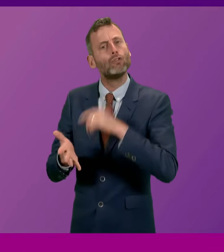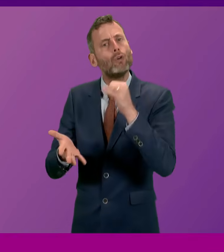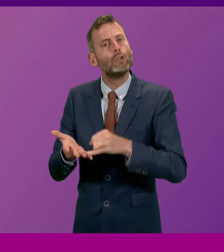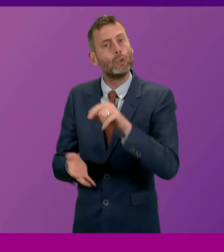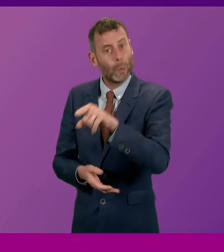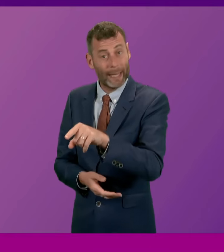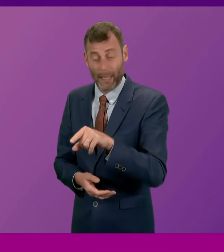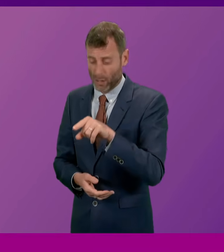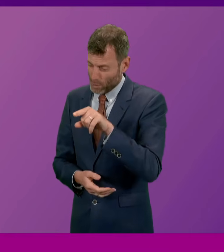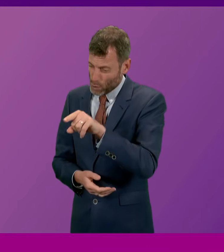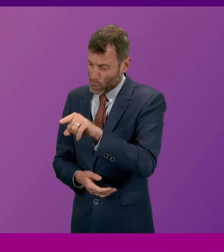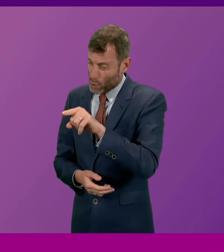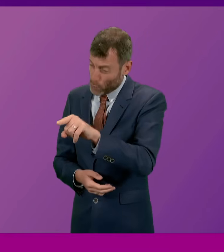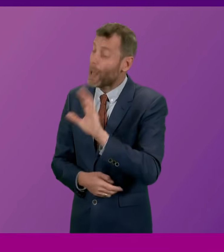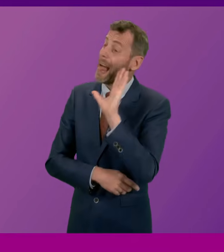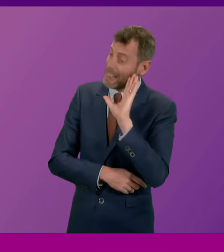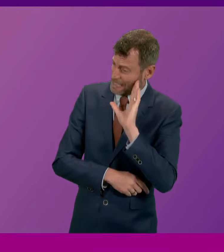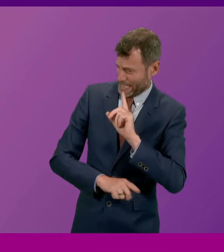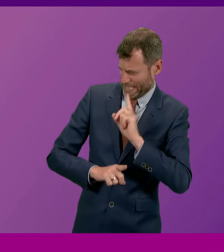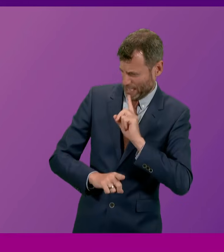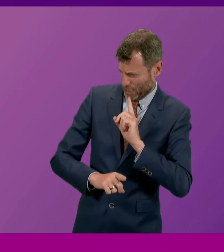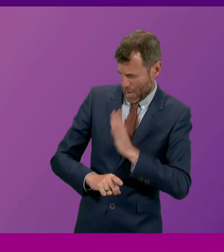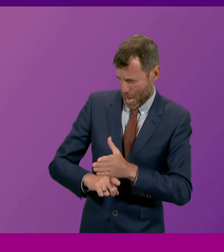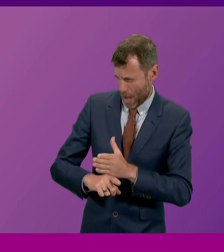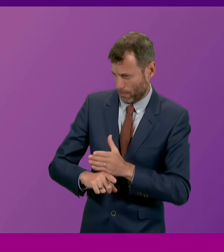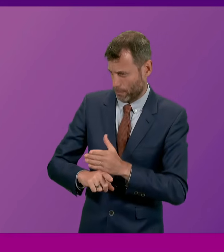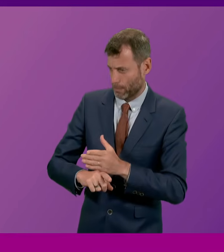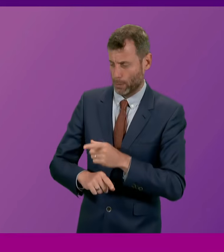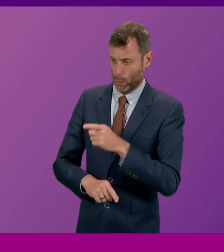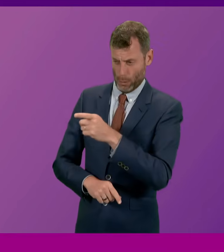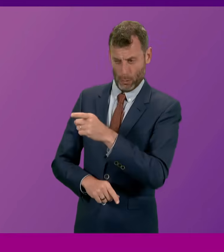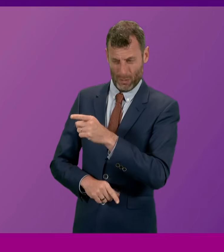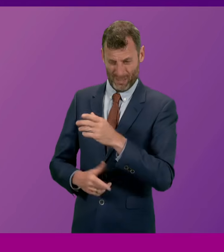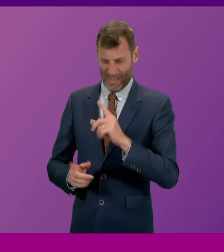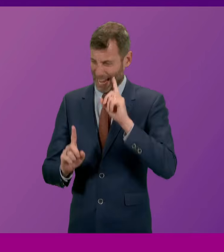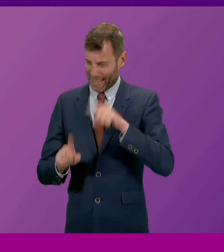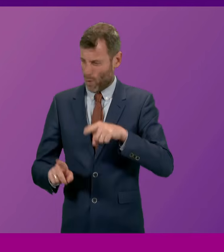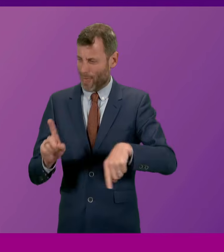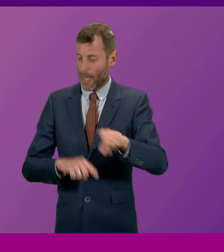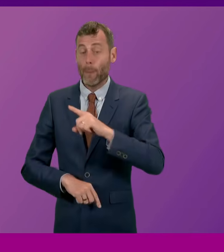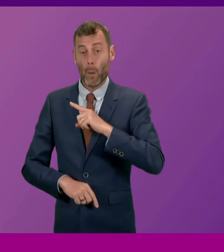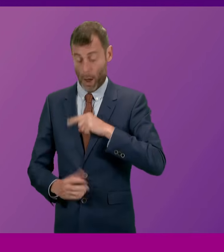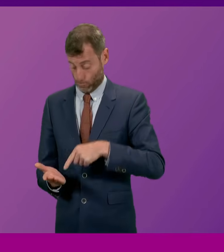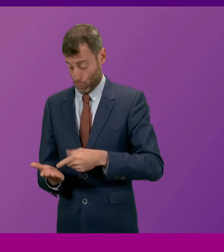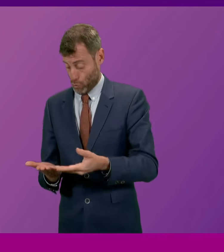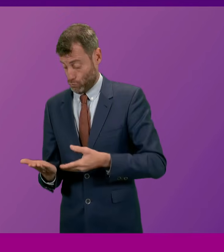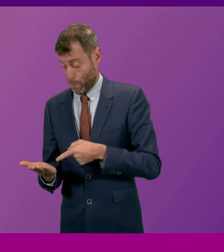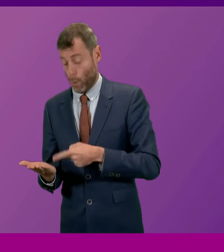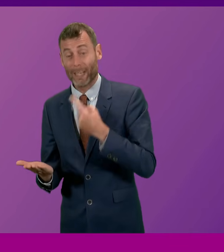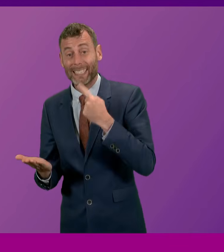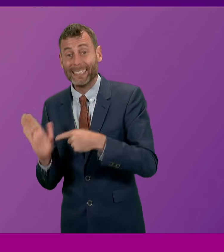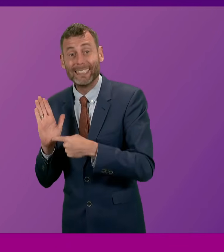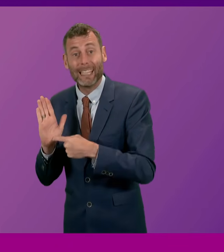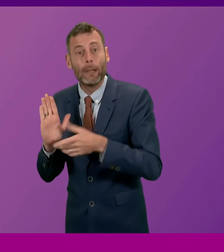really listened to teachers, it does seem that he's then just gone on to completely ignore them. Because if you take a look at this report, what does it say